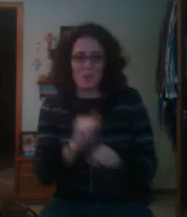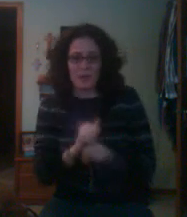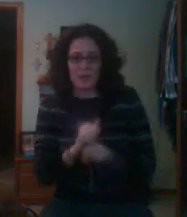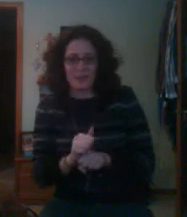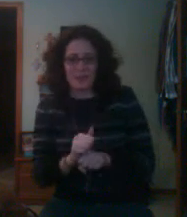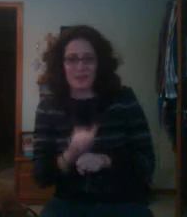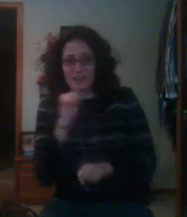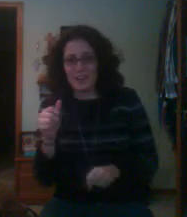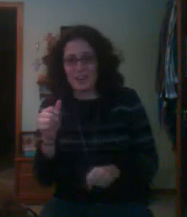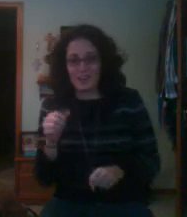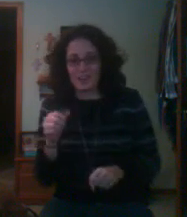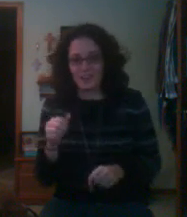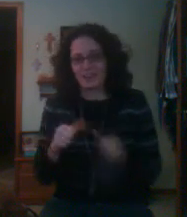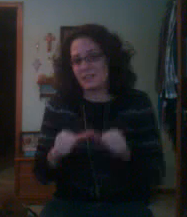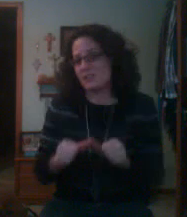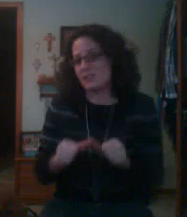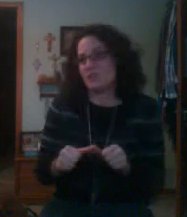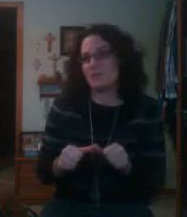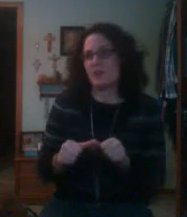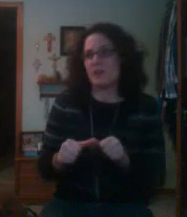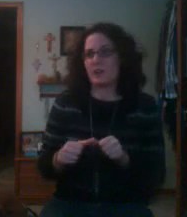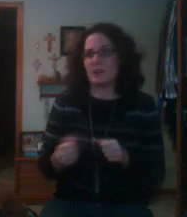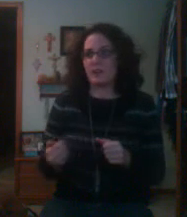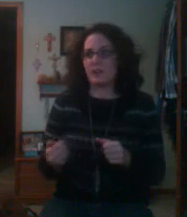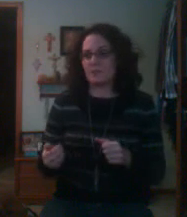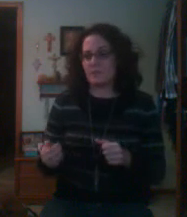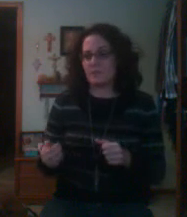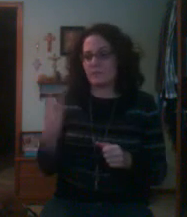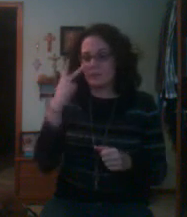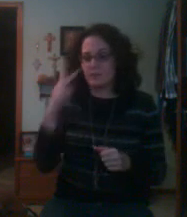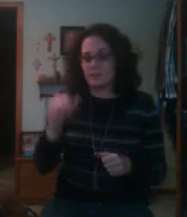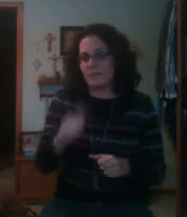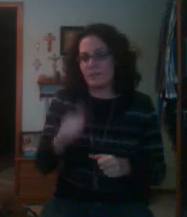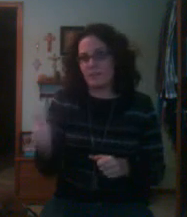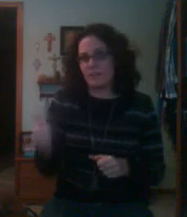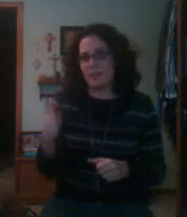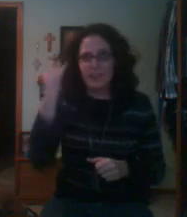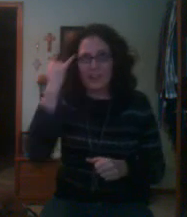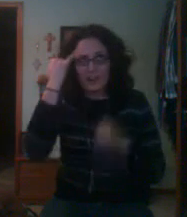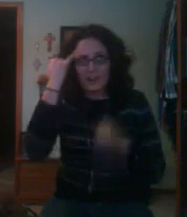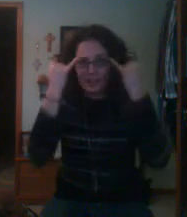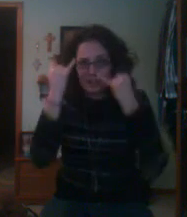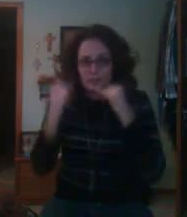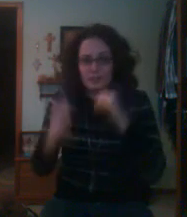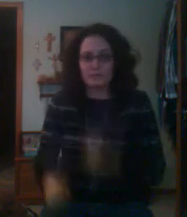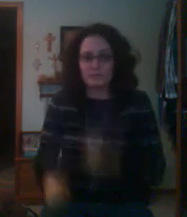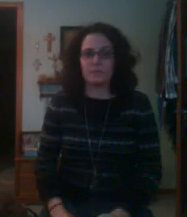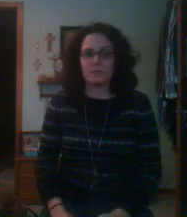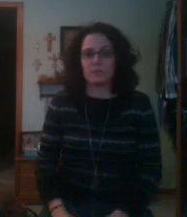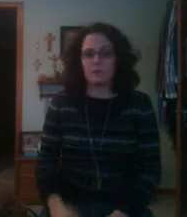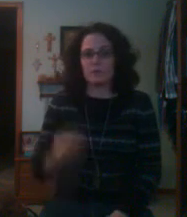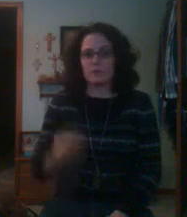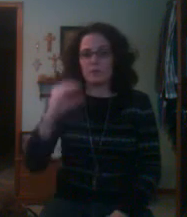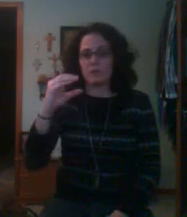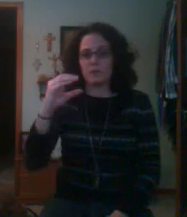going to come up with a new procedure or a new experiment. So with our corn experiment, we want to make sure that we measure it at a specific